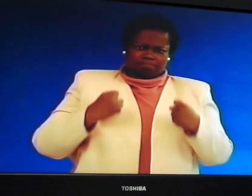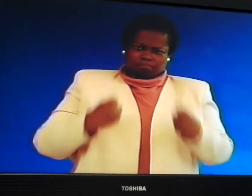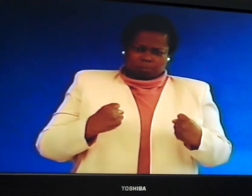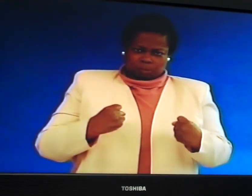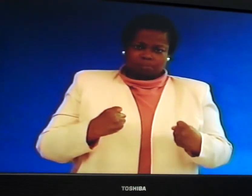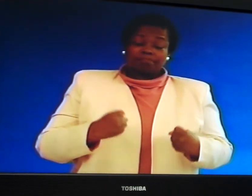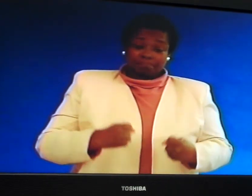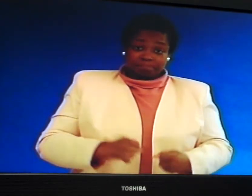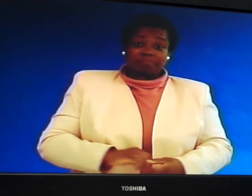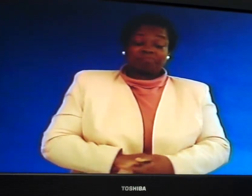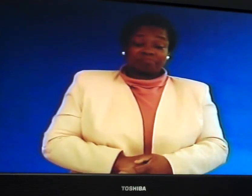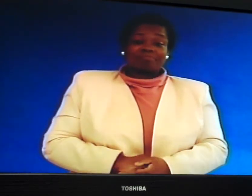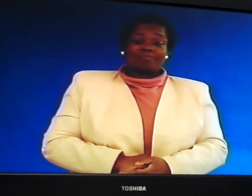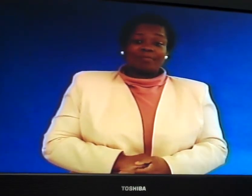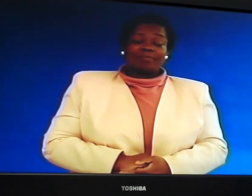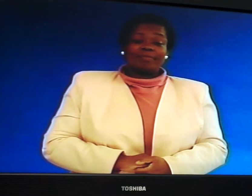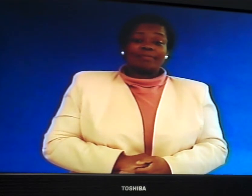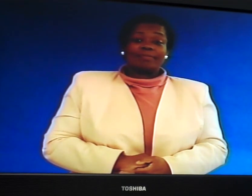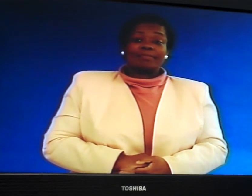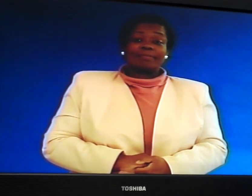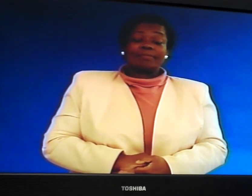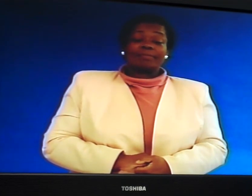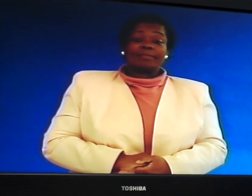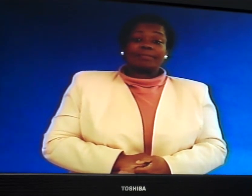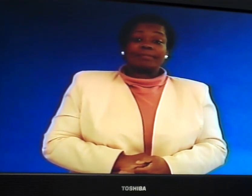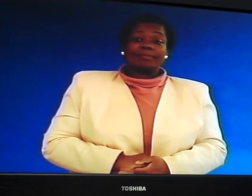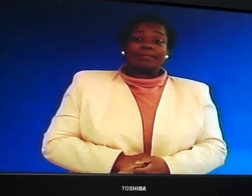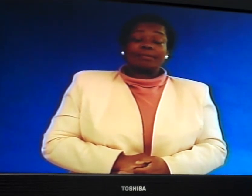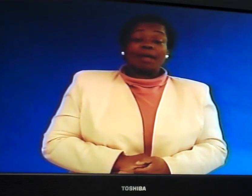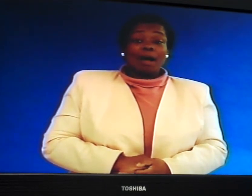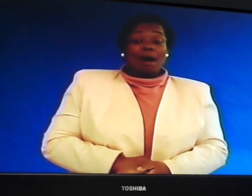to Europe, and they fought against that.